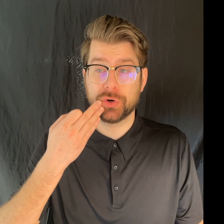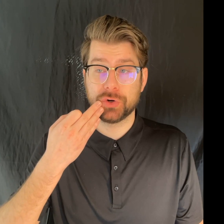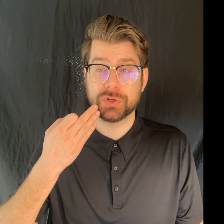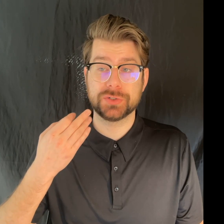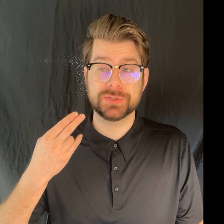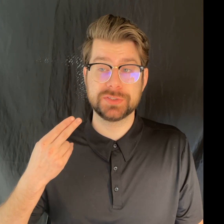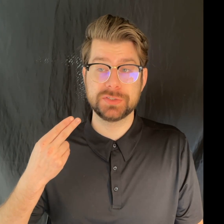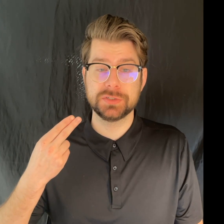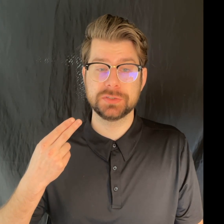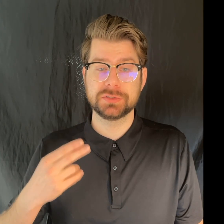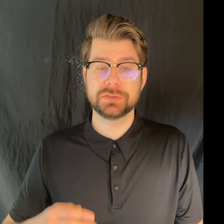hers,